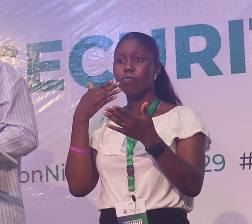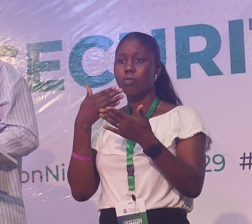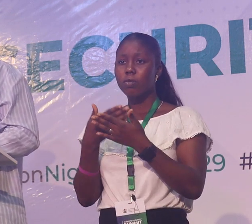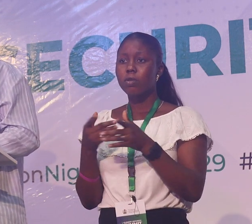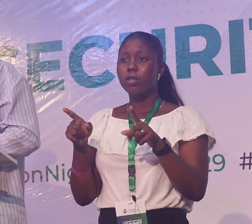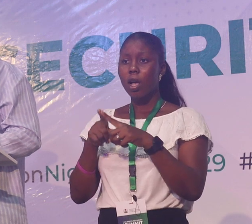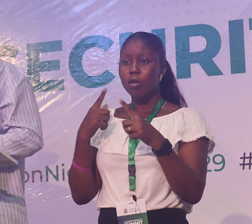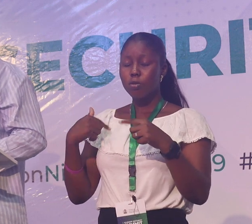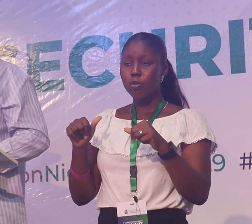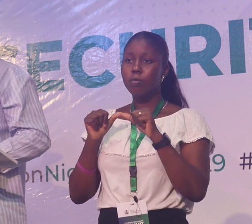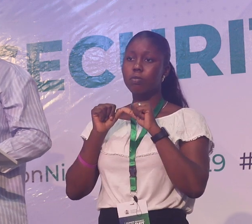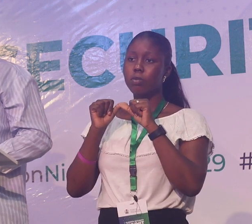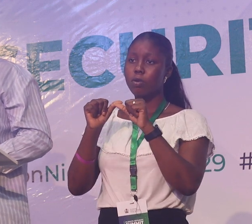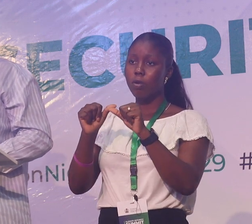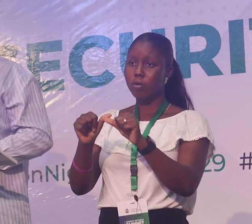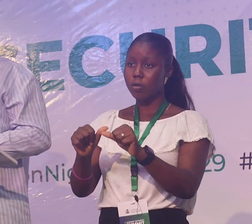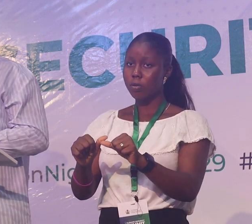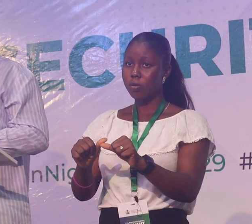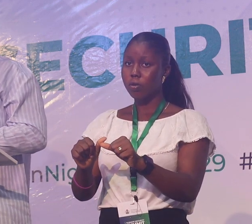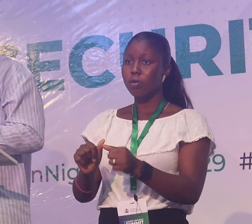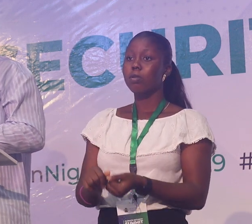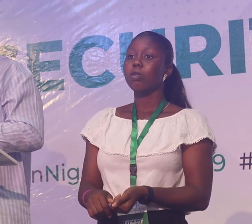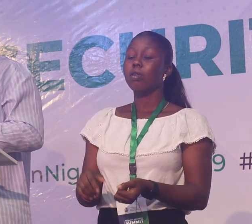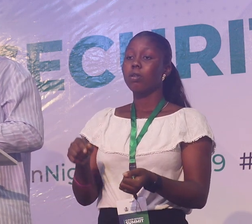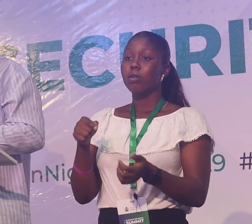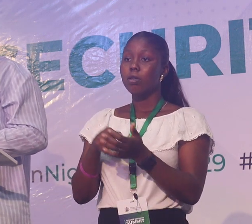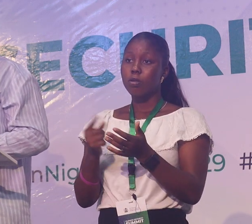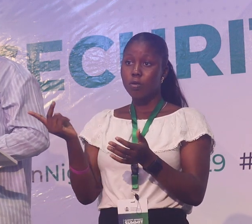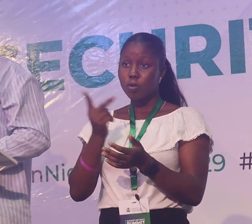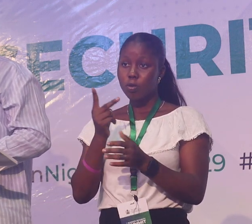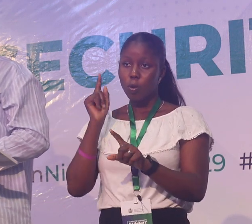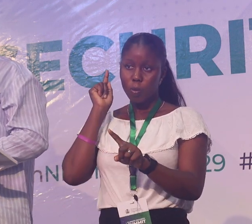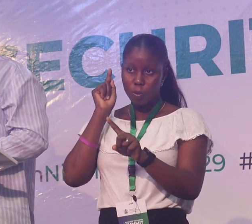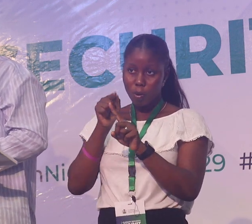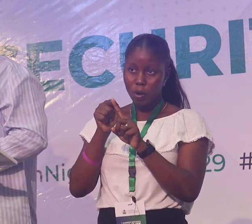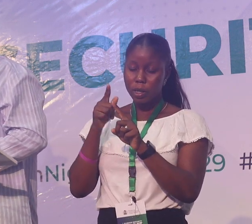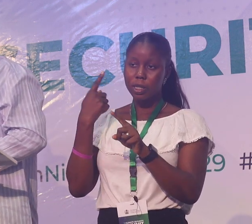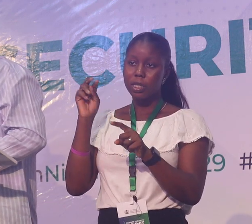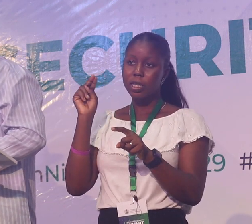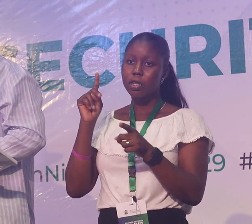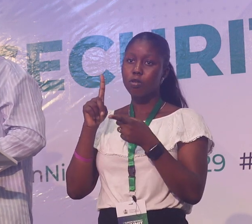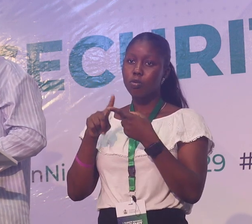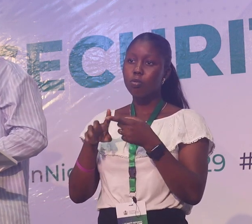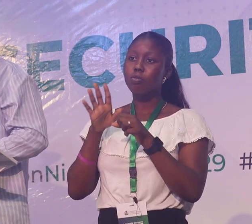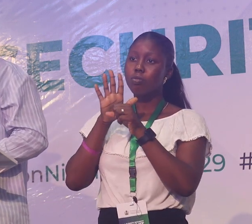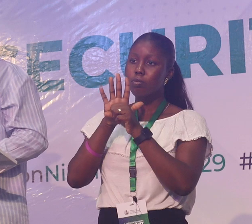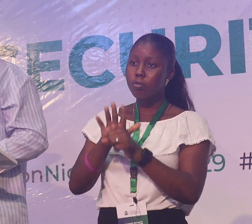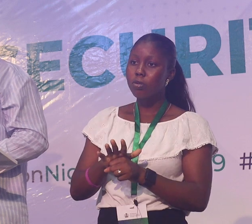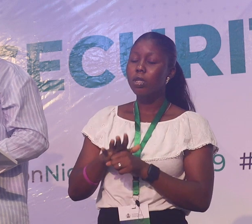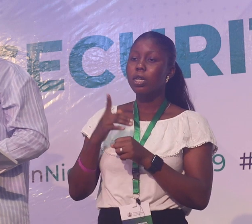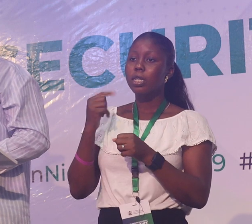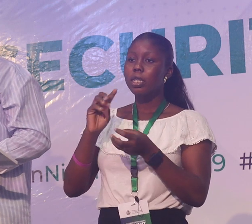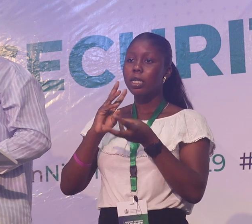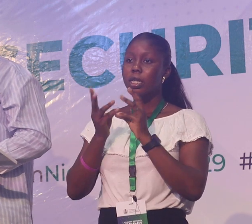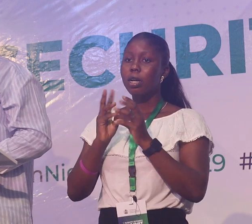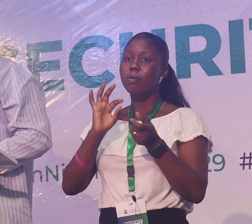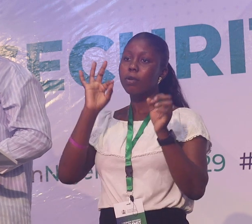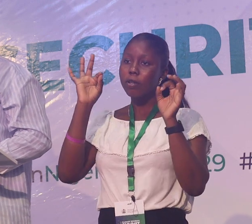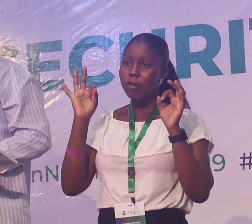move along. And so that those two points, the need to operationalize the climate